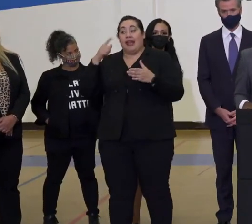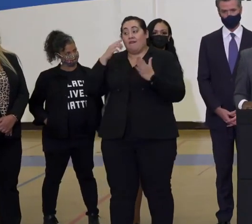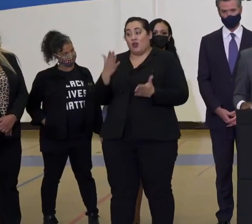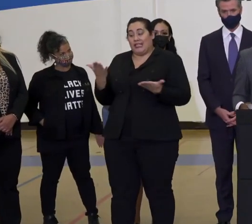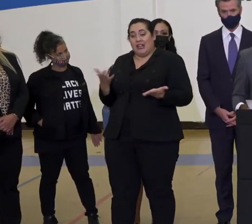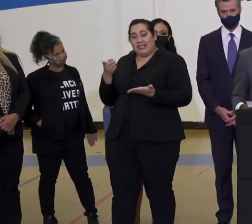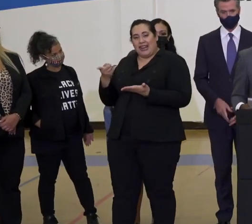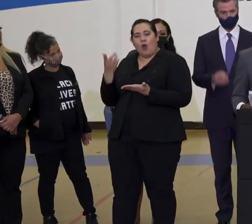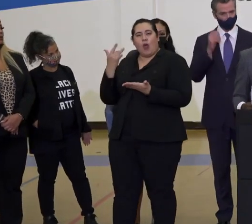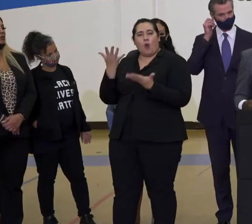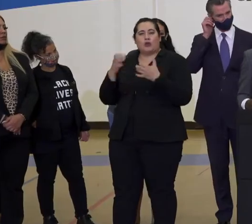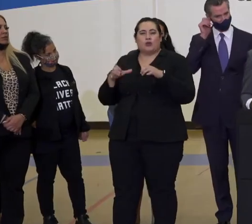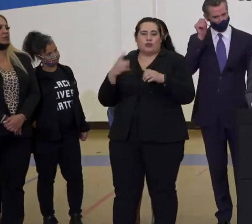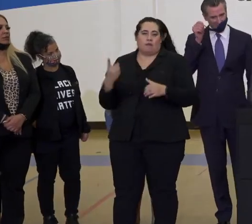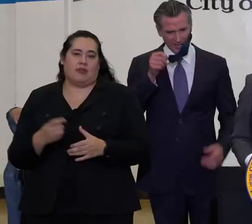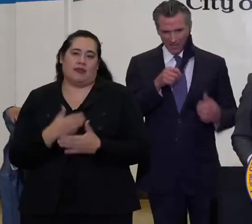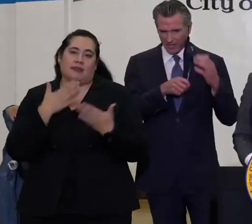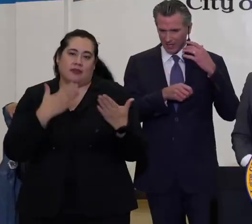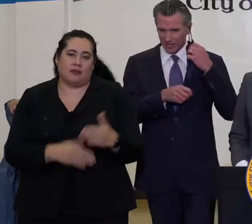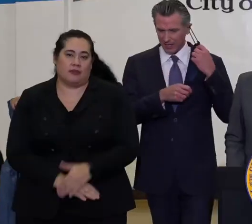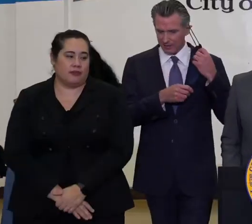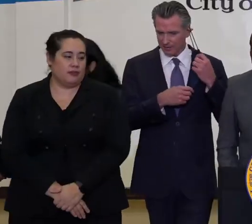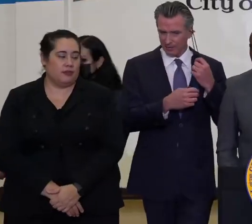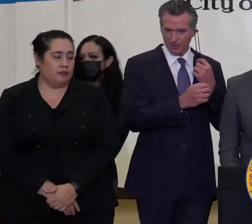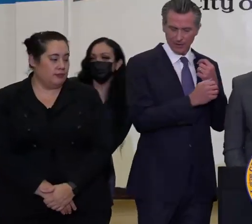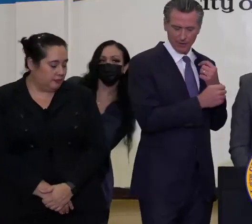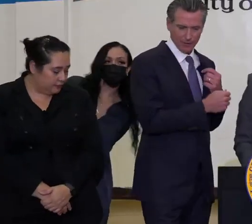about doing something, so thank you.